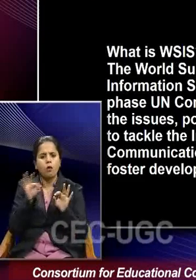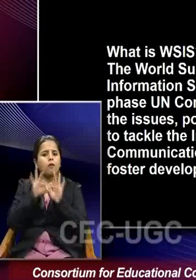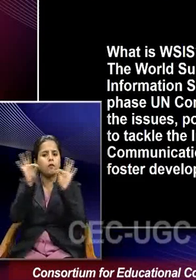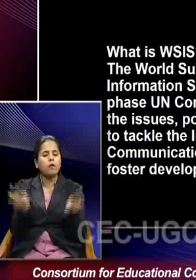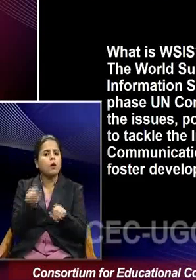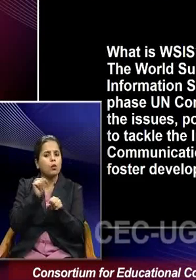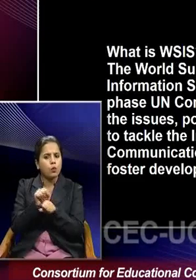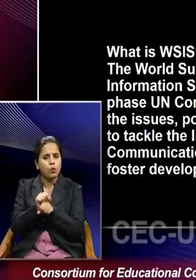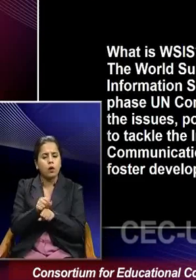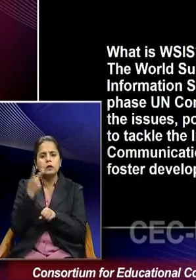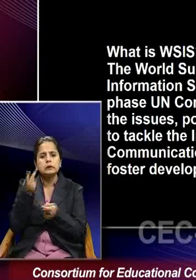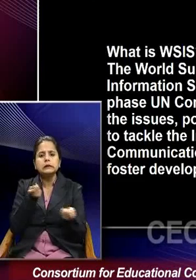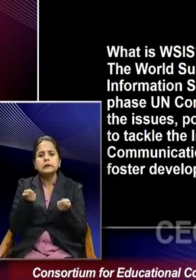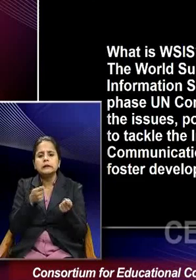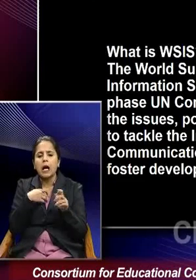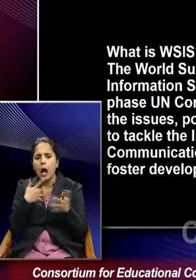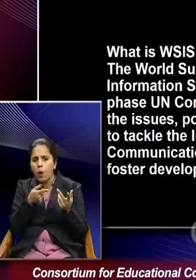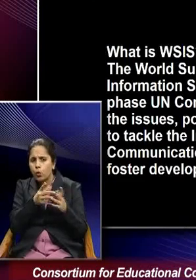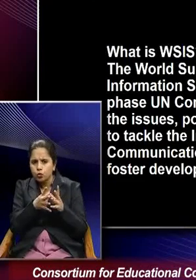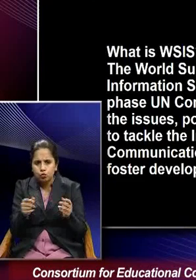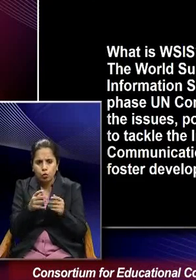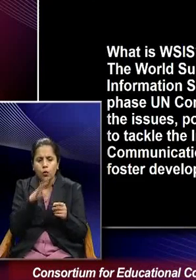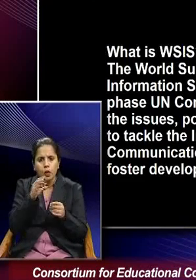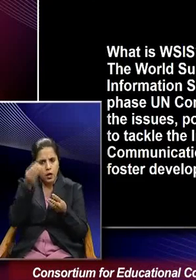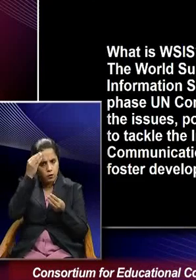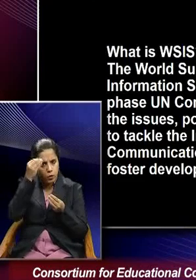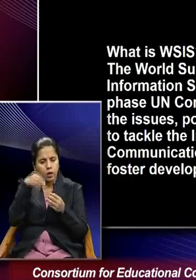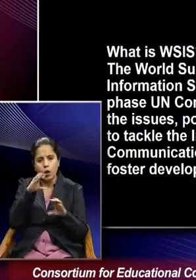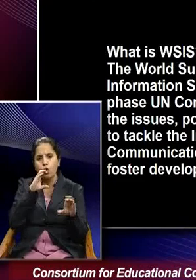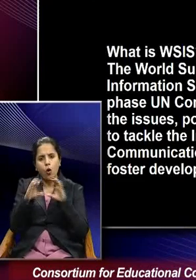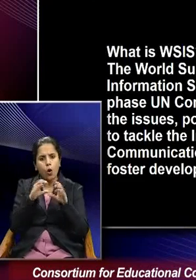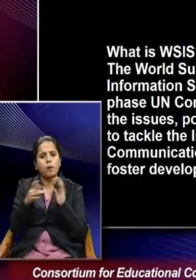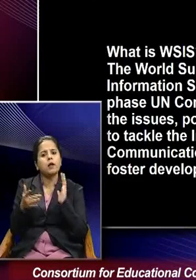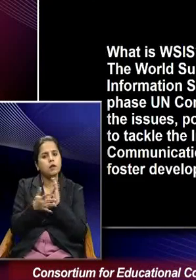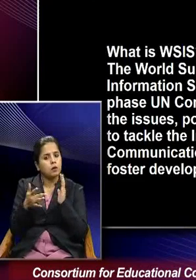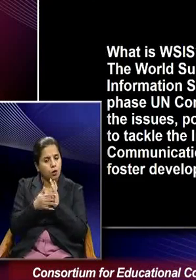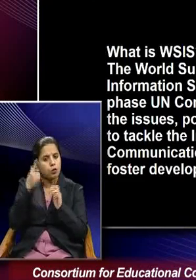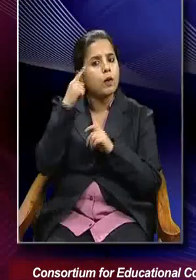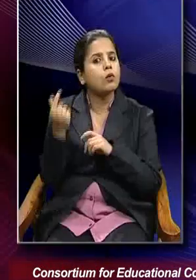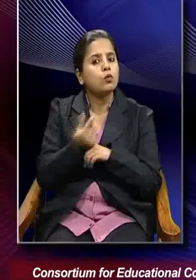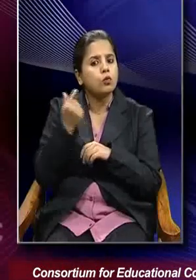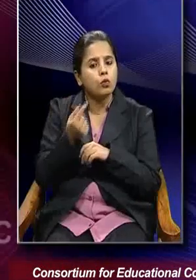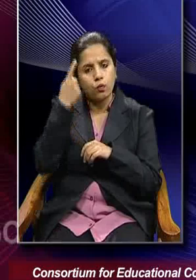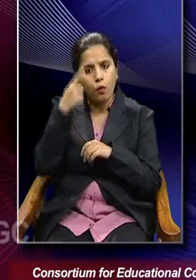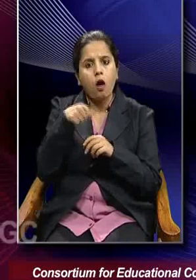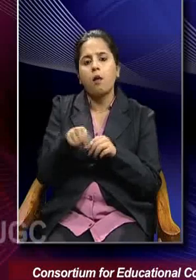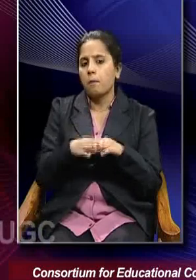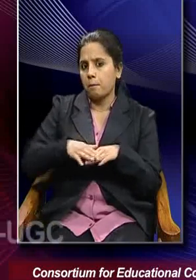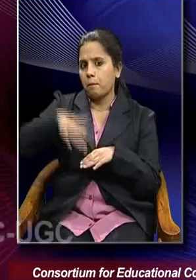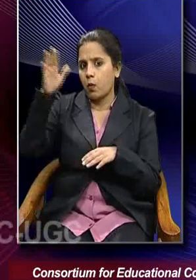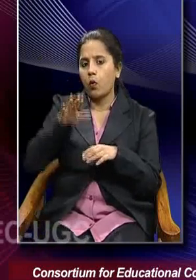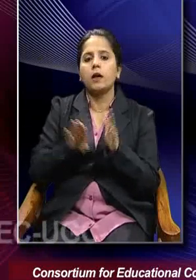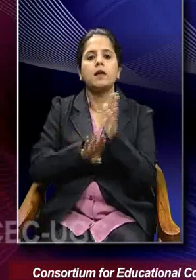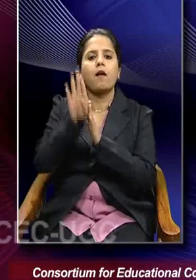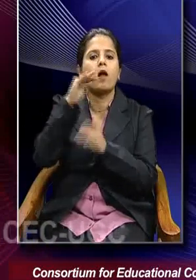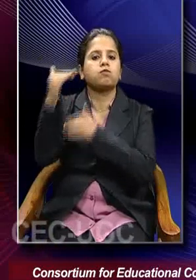frameworks to tackle the information and communication technologies to foster